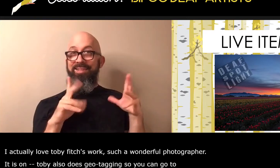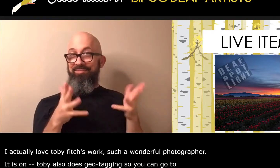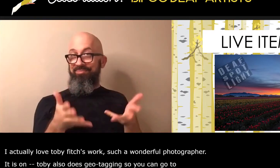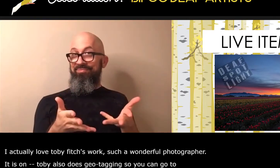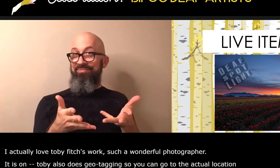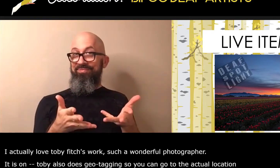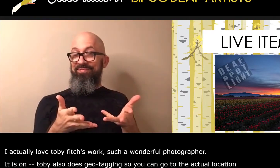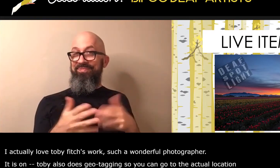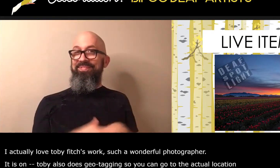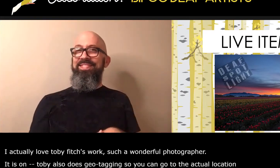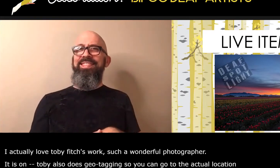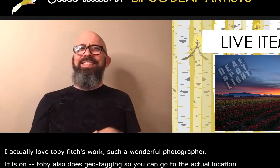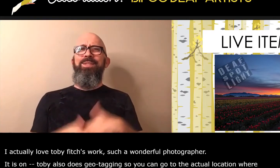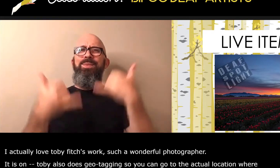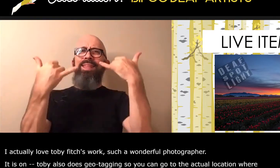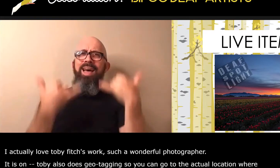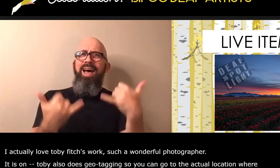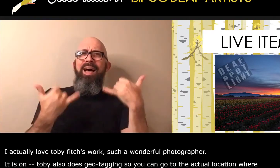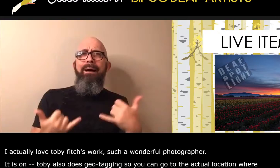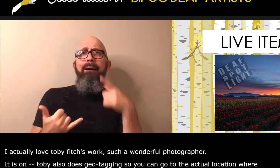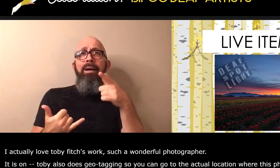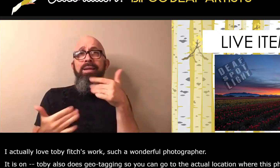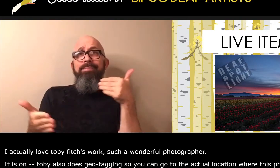this photograph was taken.